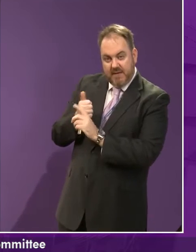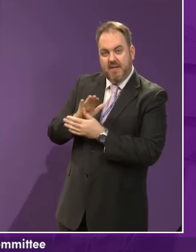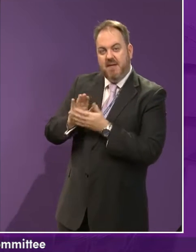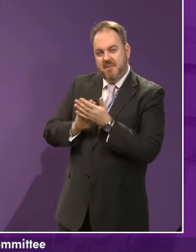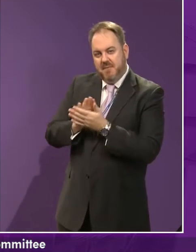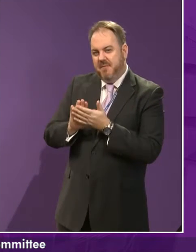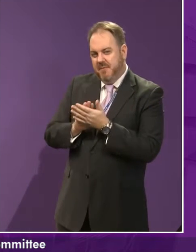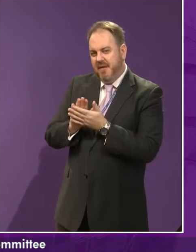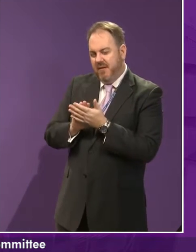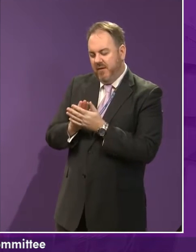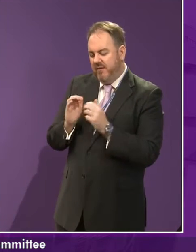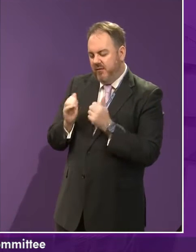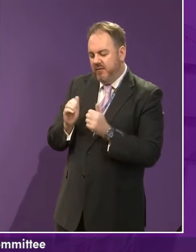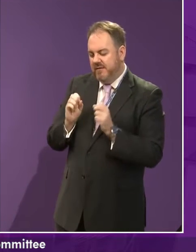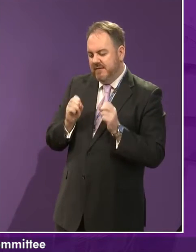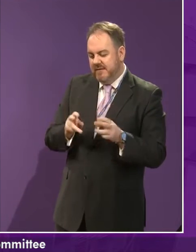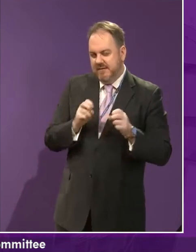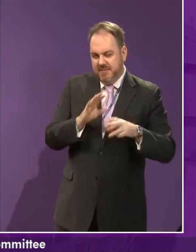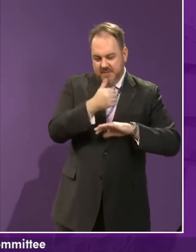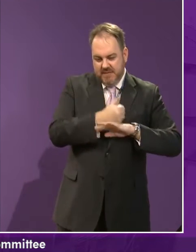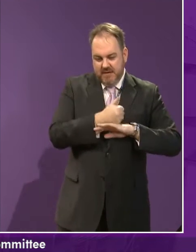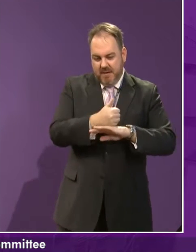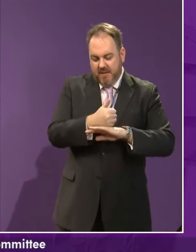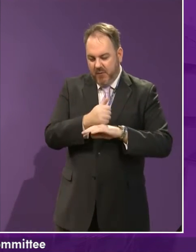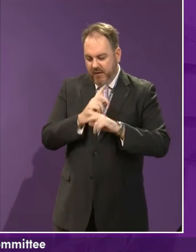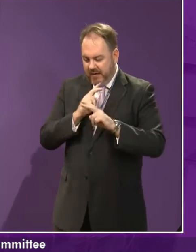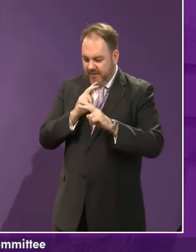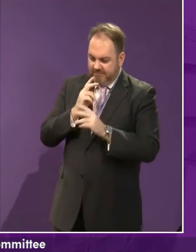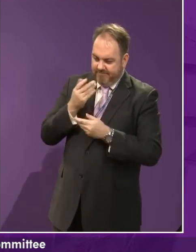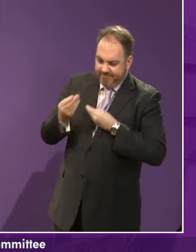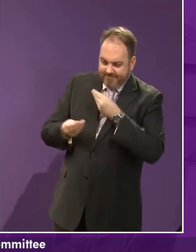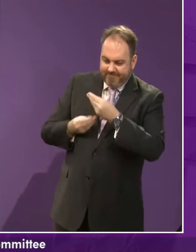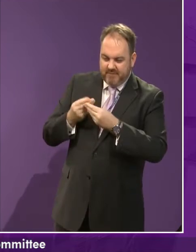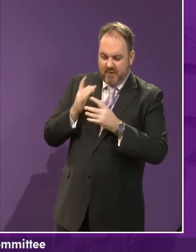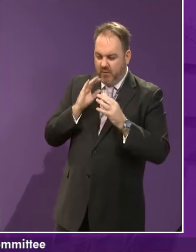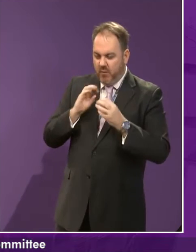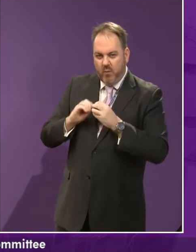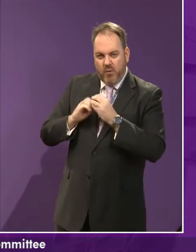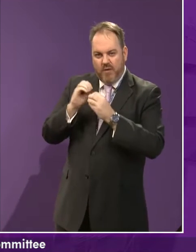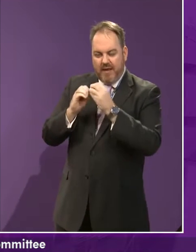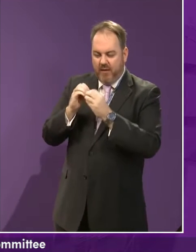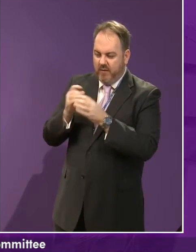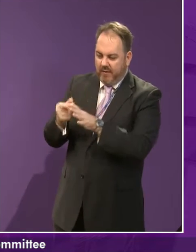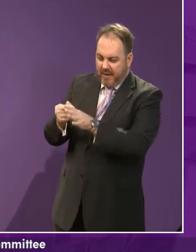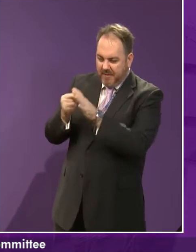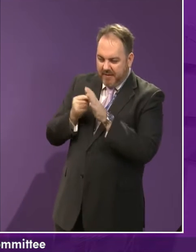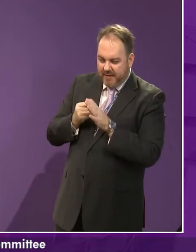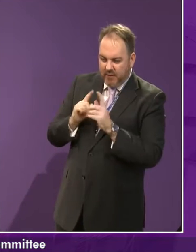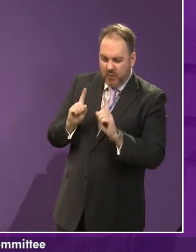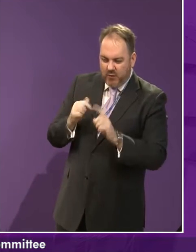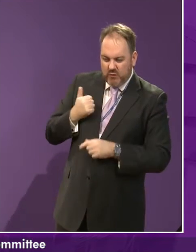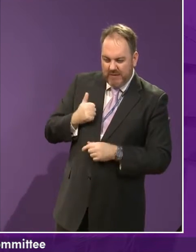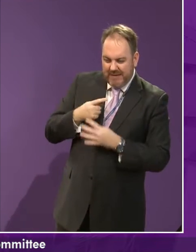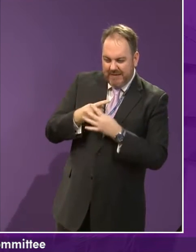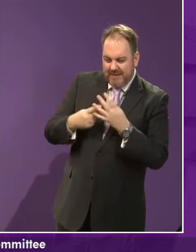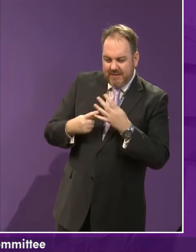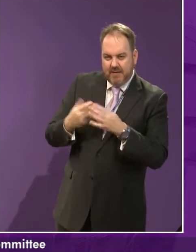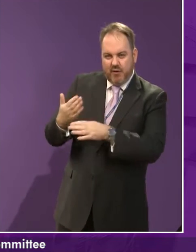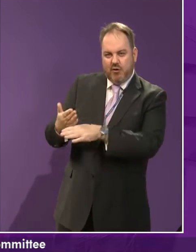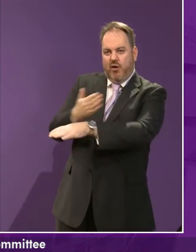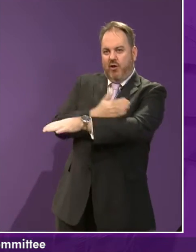good systems where we start looking at our applicant data very, very early on, like it's March,